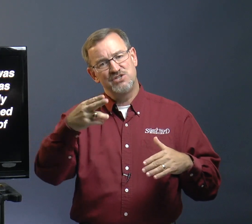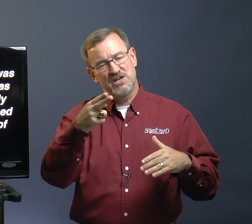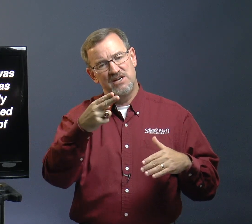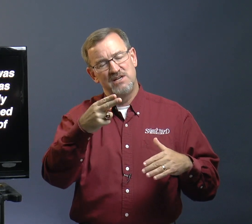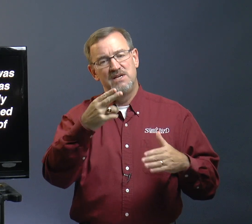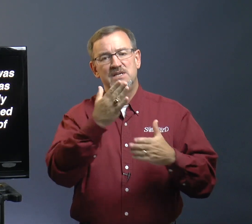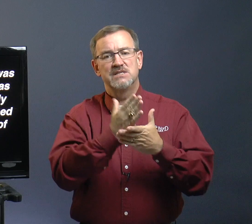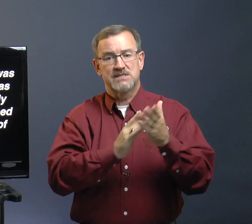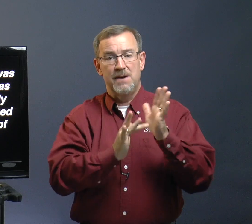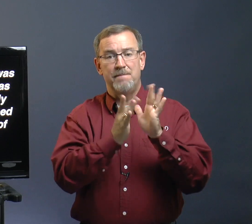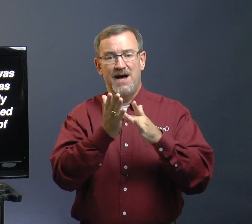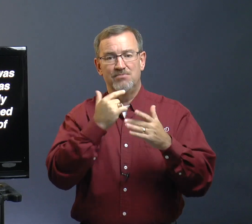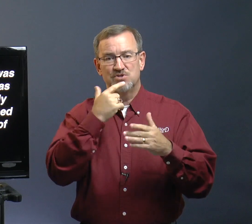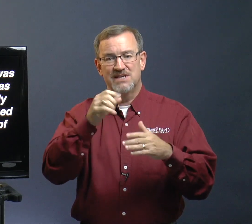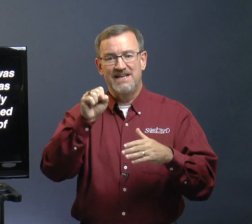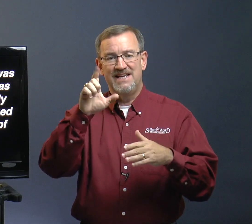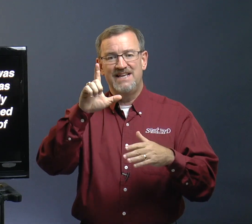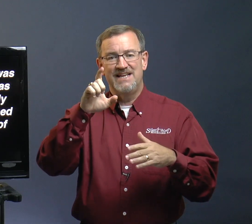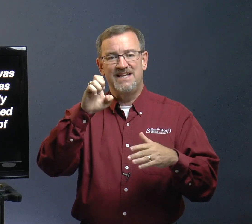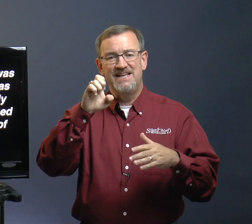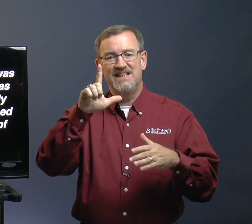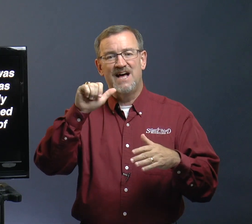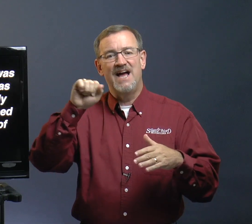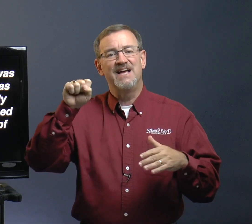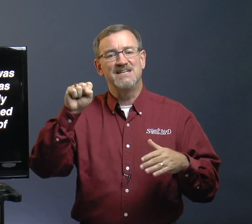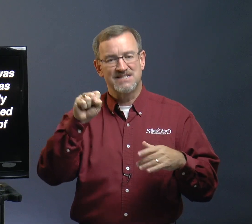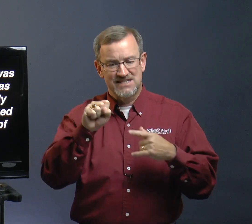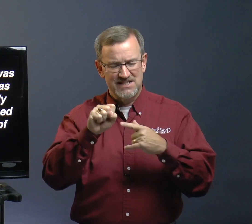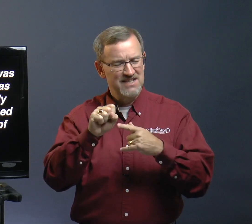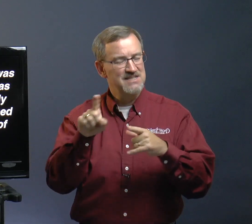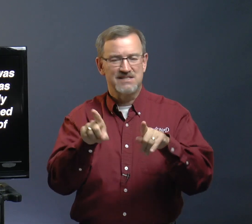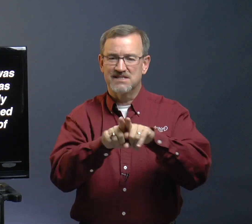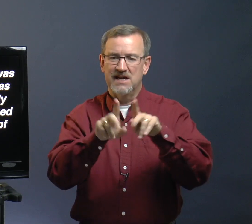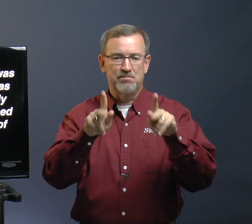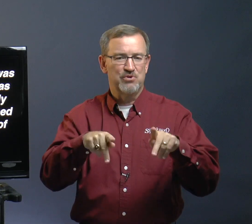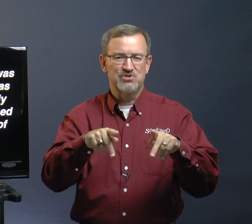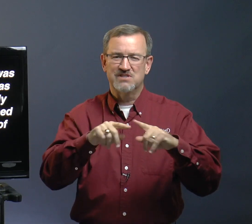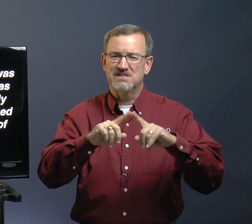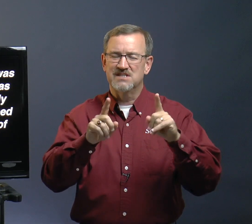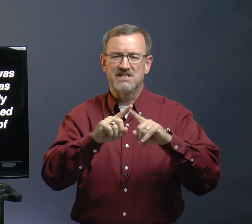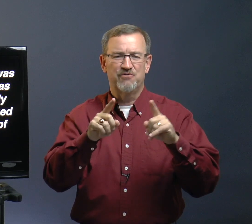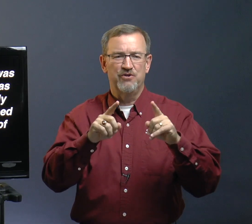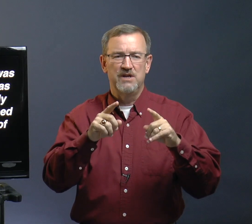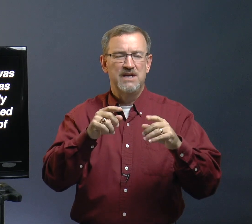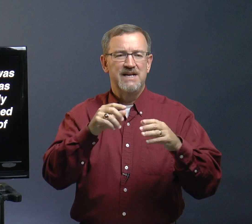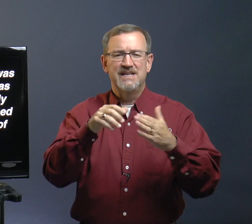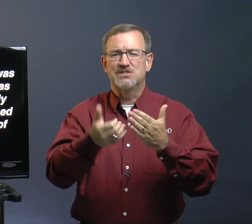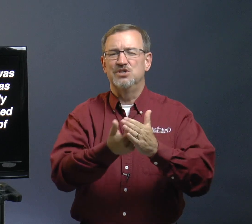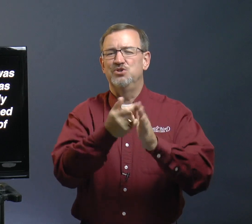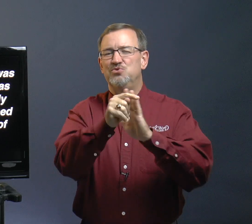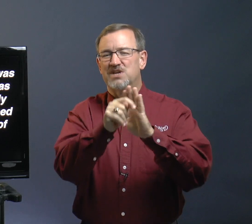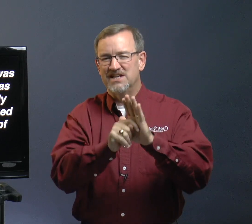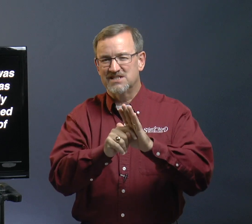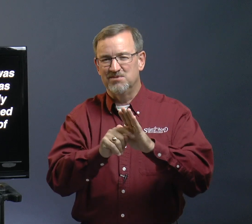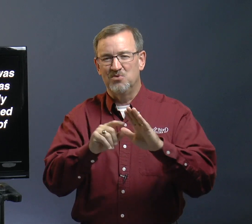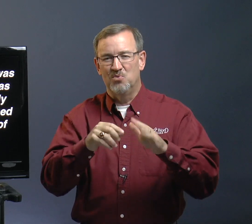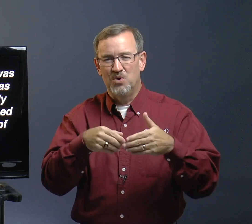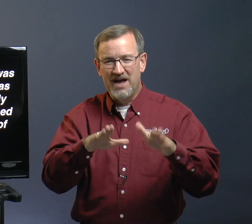Elijah, some Bibles say Elias. It's the same person, just a different, it's the New Testament way